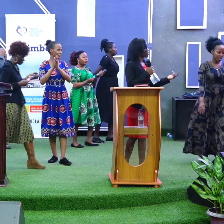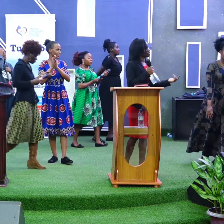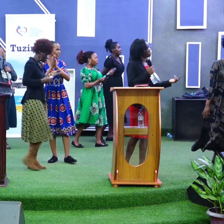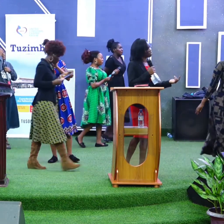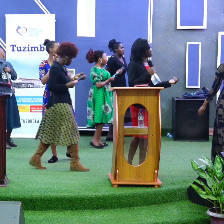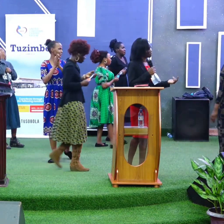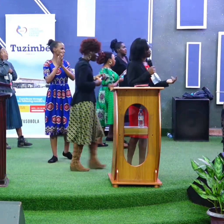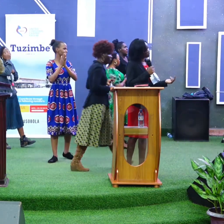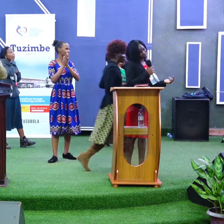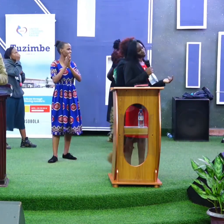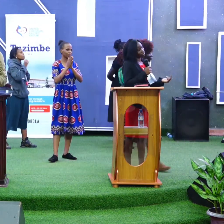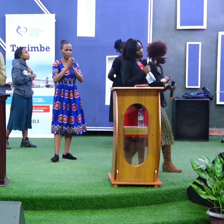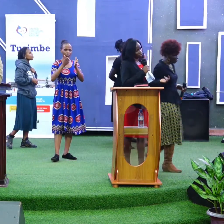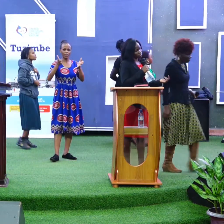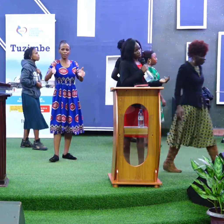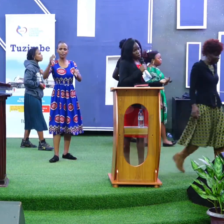Here in the valley of